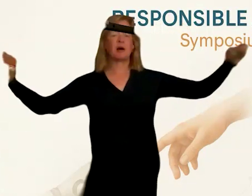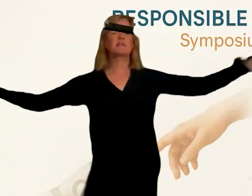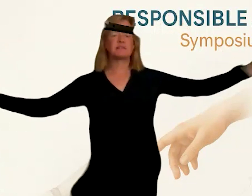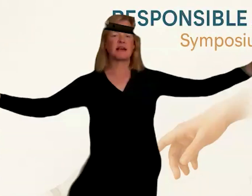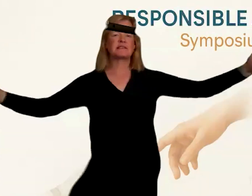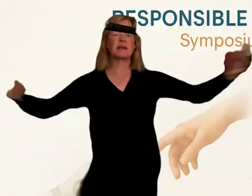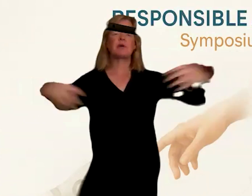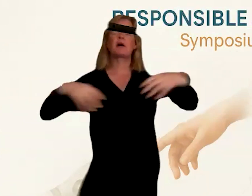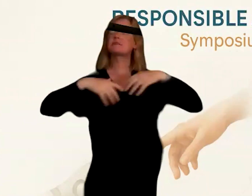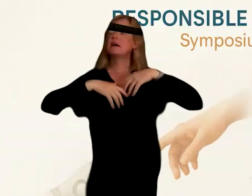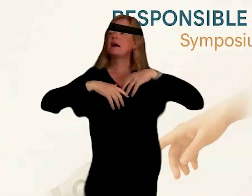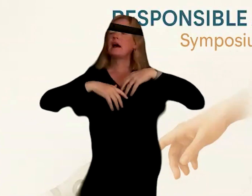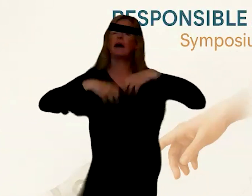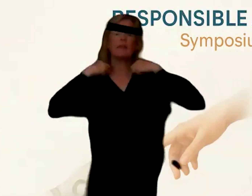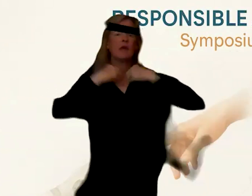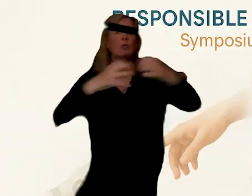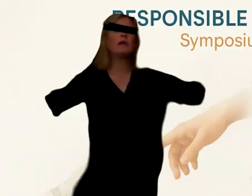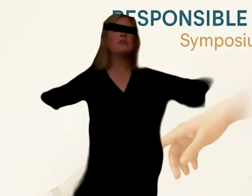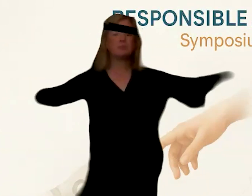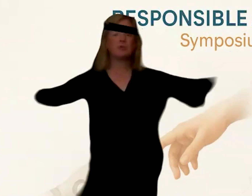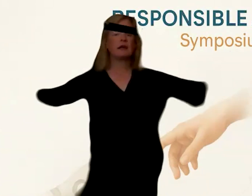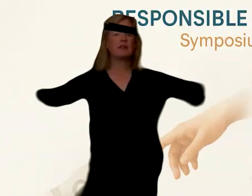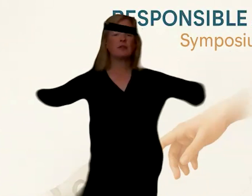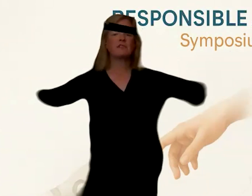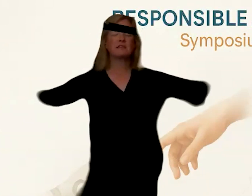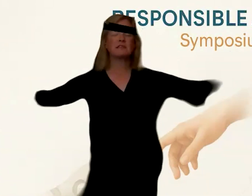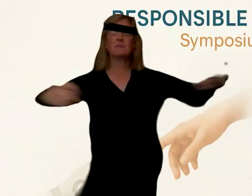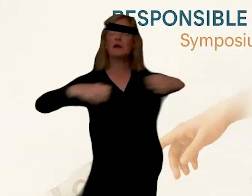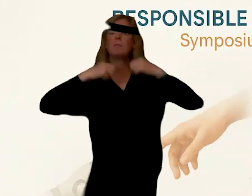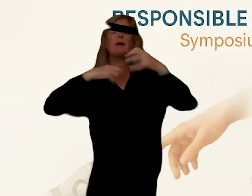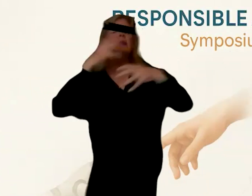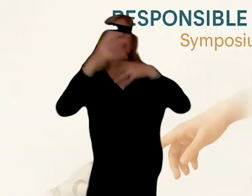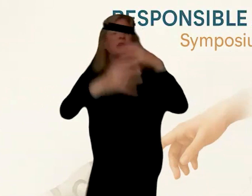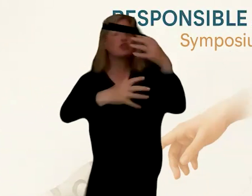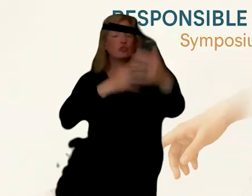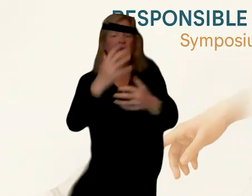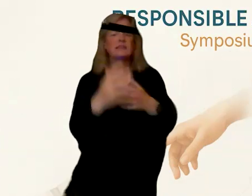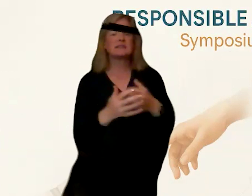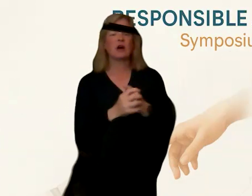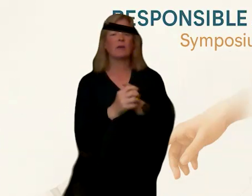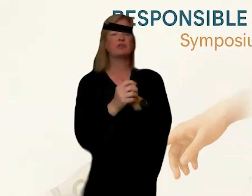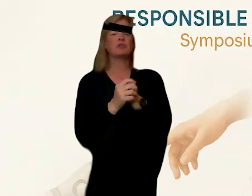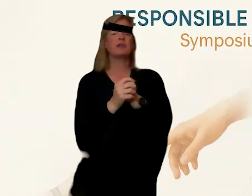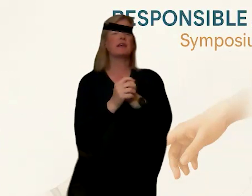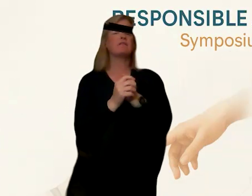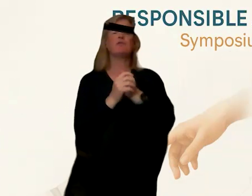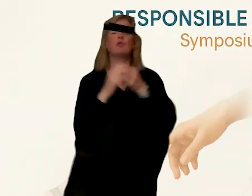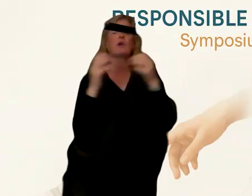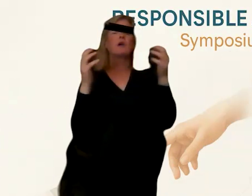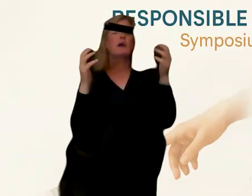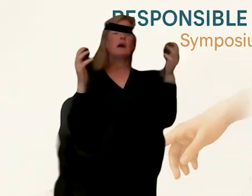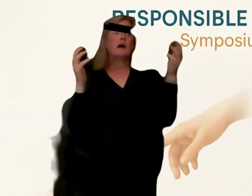with a sandbox inside a sandbox, and then we deploy it throughout the system. But it creates this